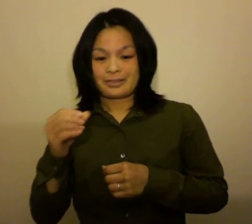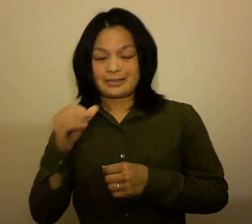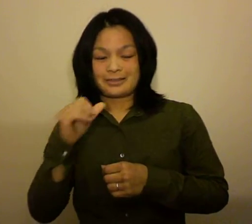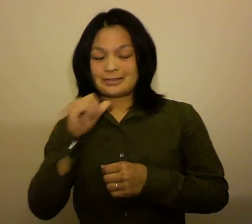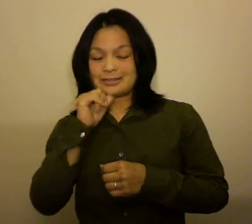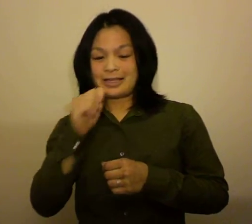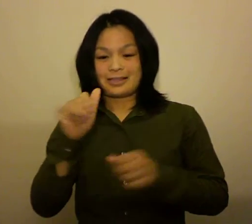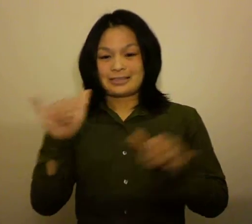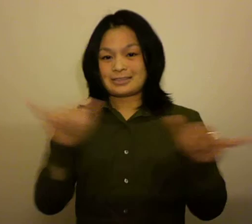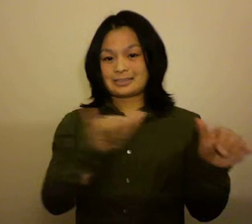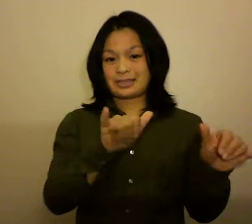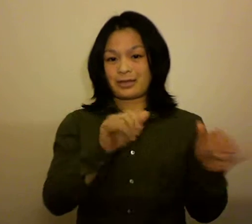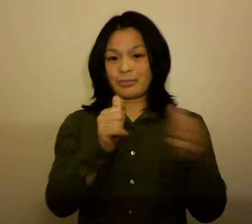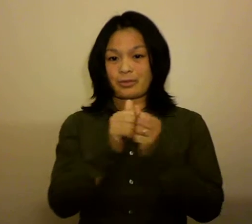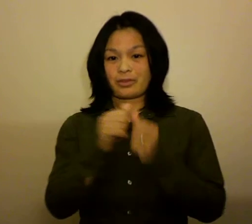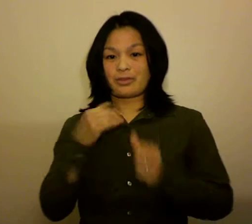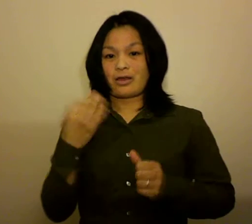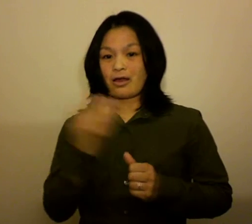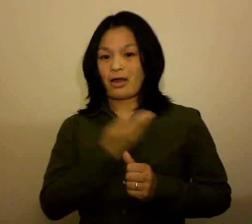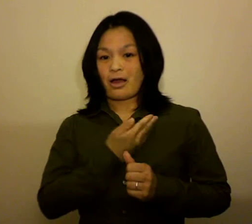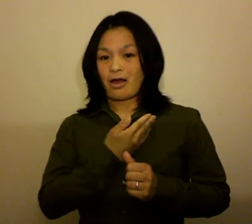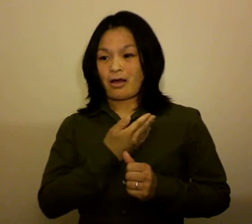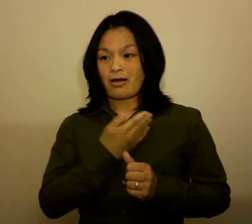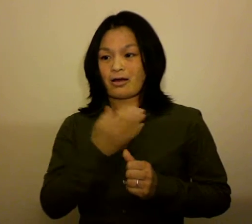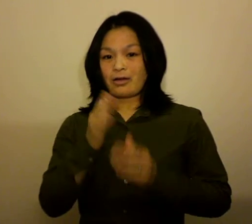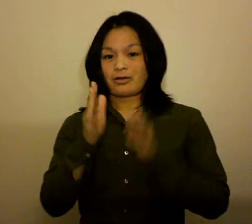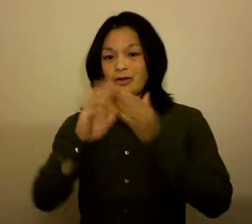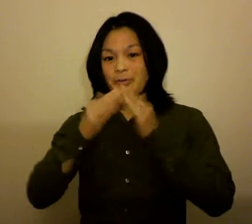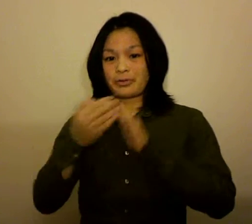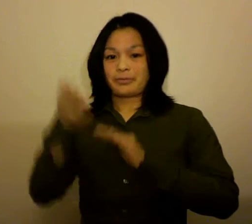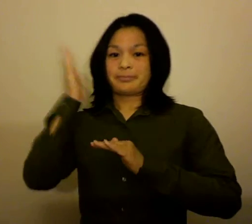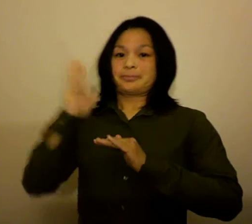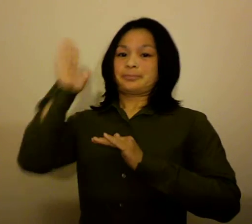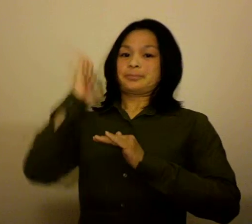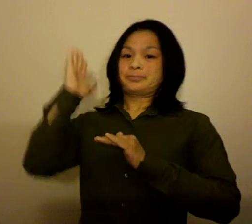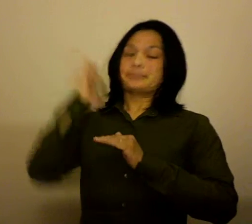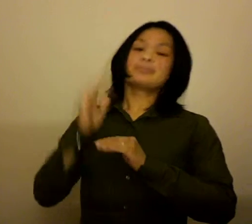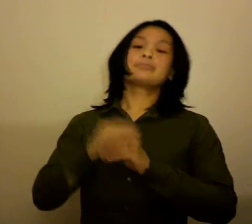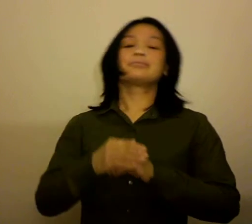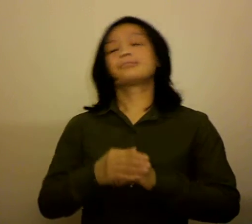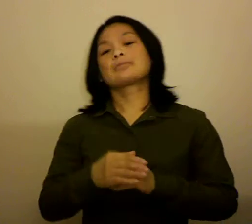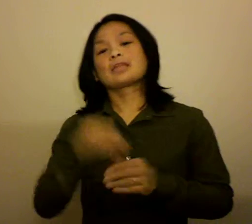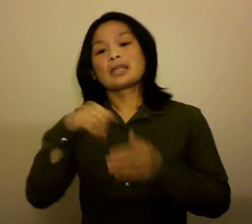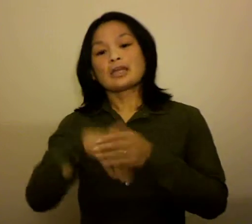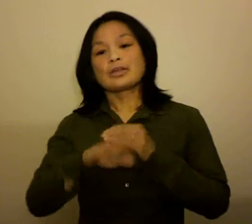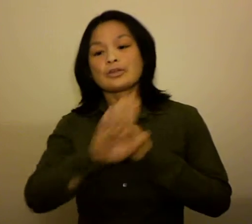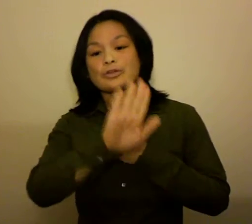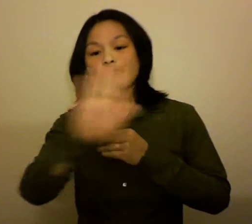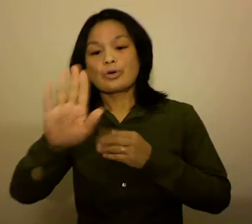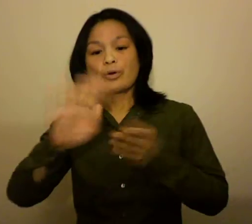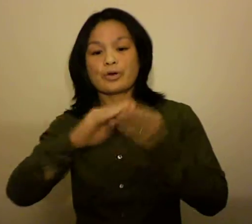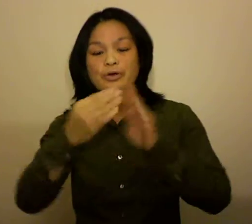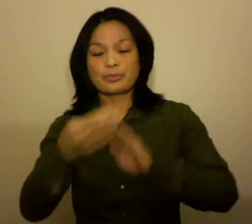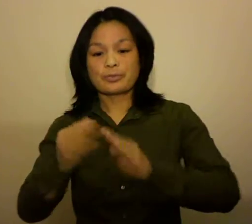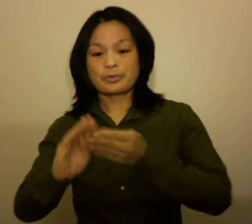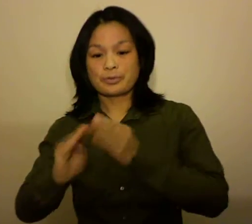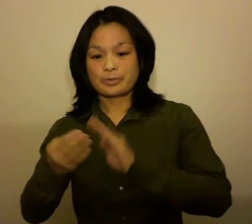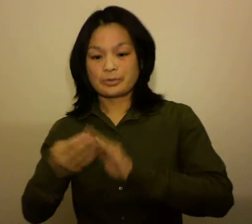room. You can be of athletes, of musicians, Hollywood stars, whatever, anything that might